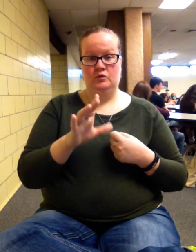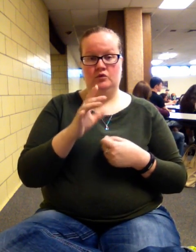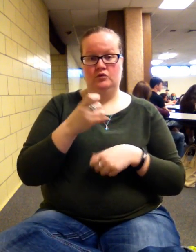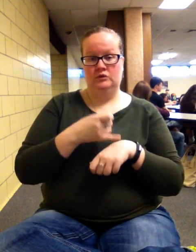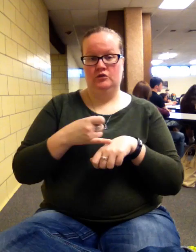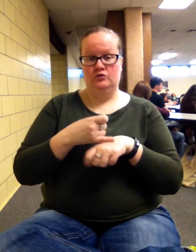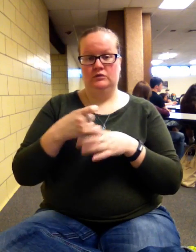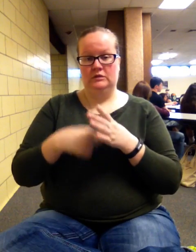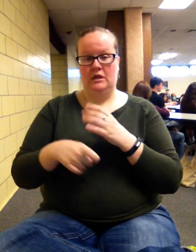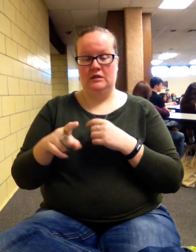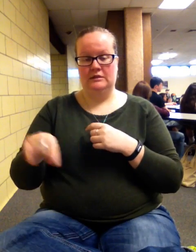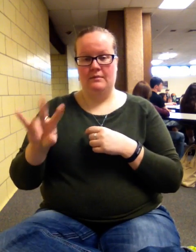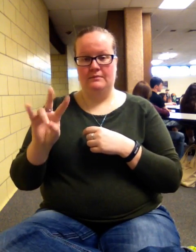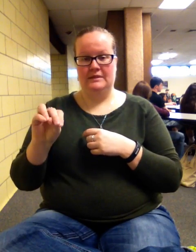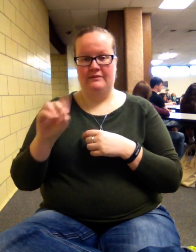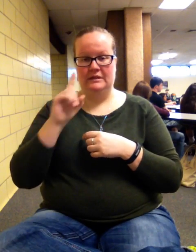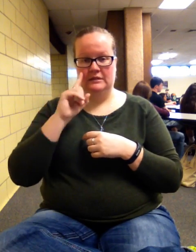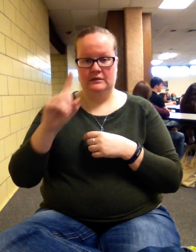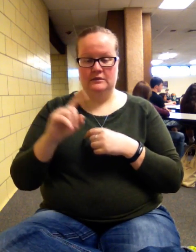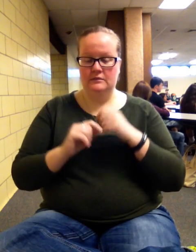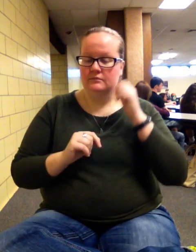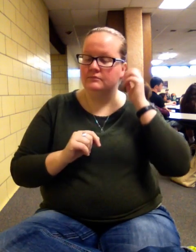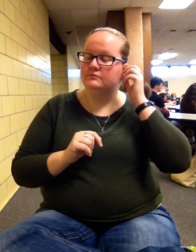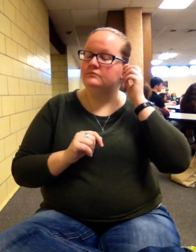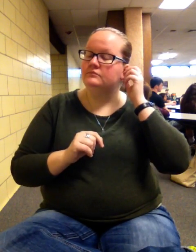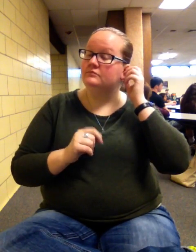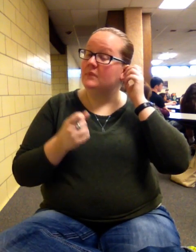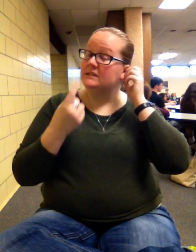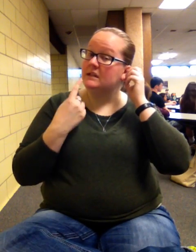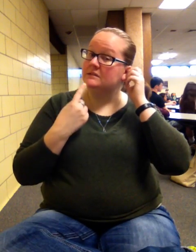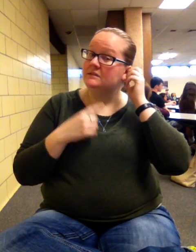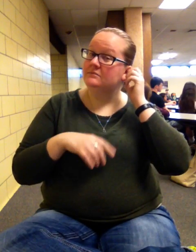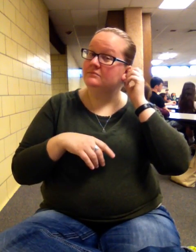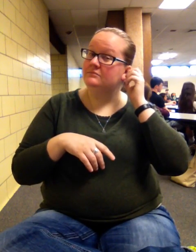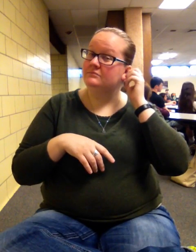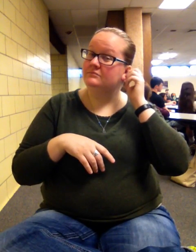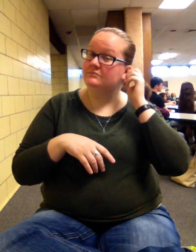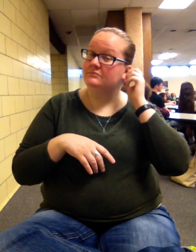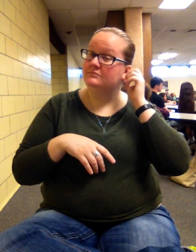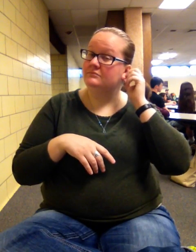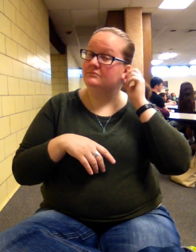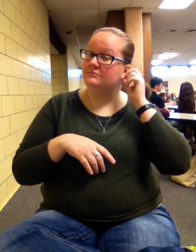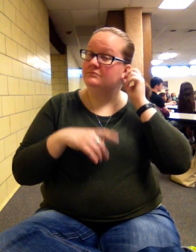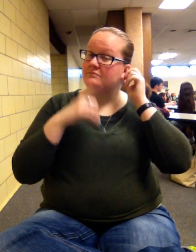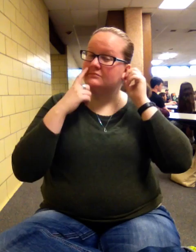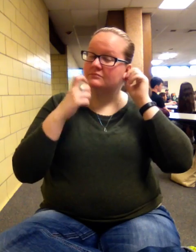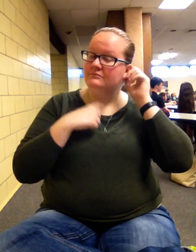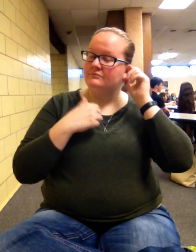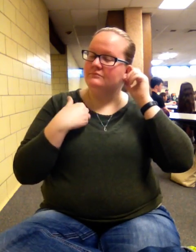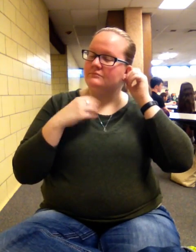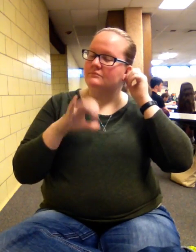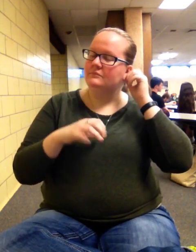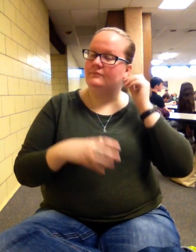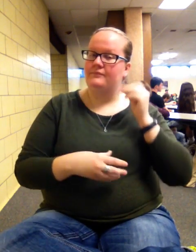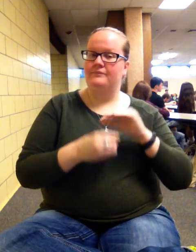cost them 70 cents. Does that make sense? Since I had that extra expense, I got to pay less